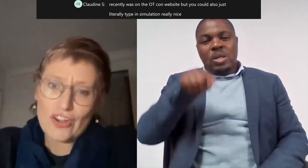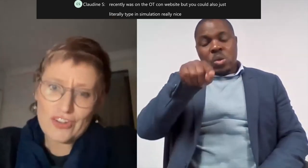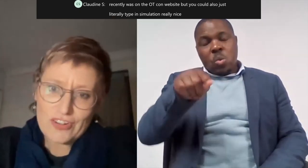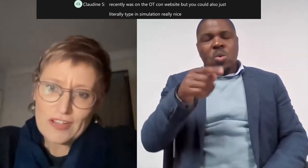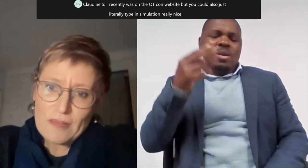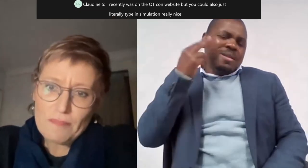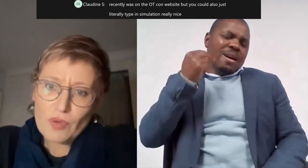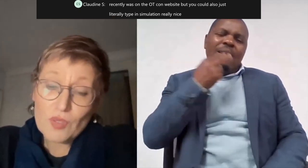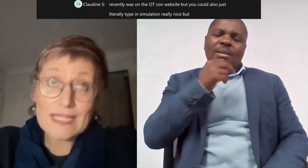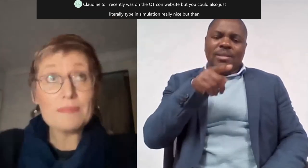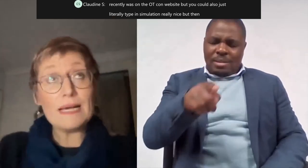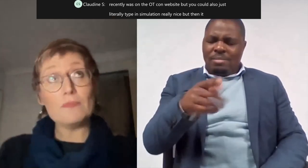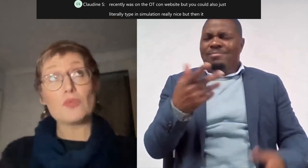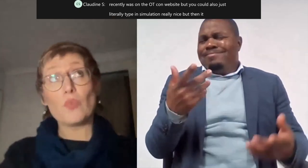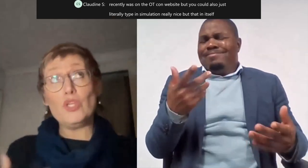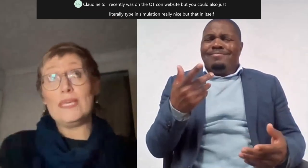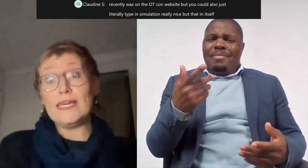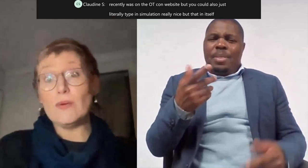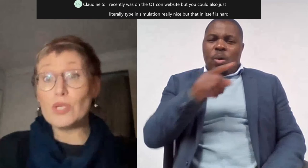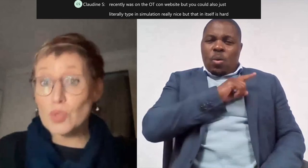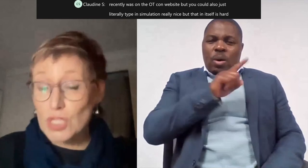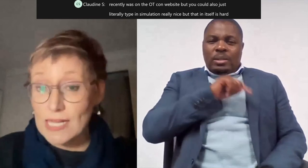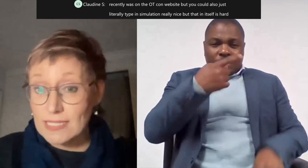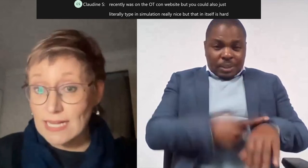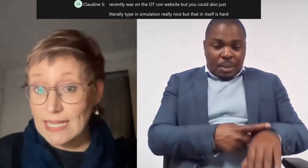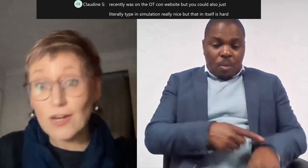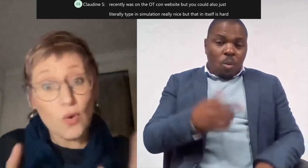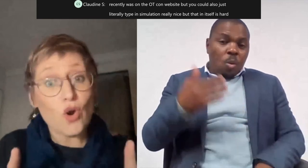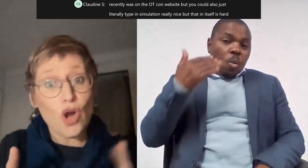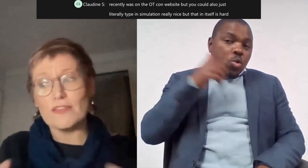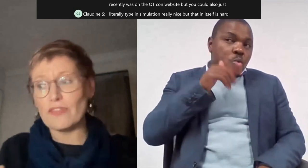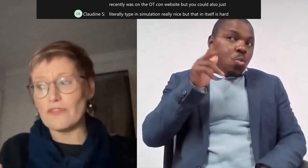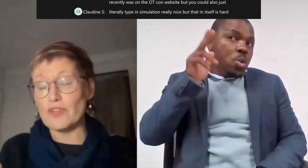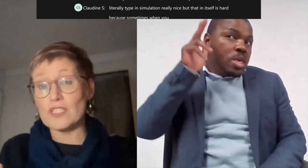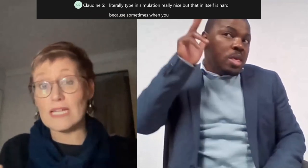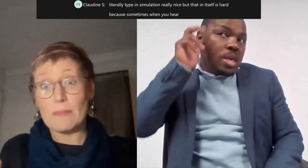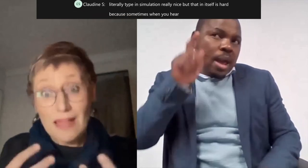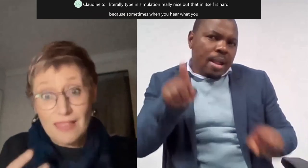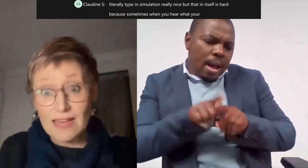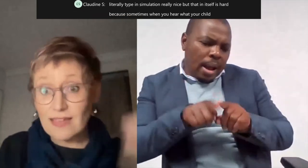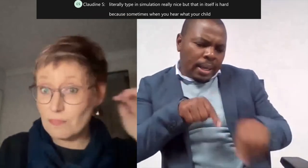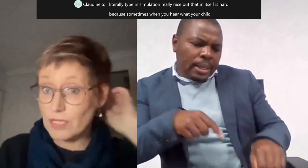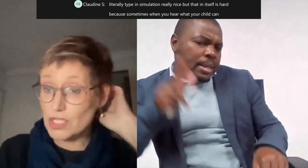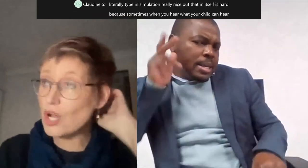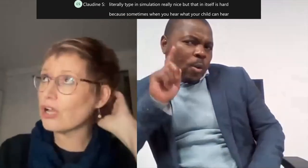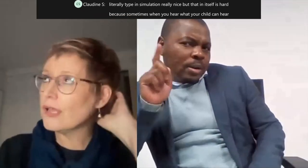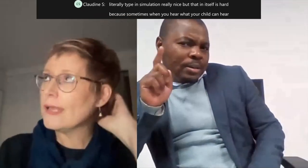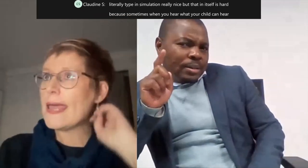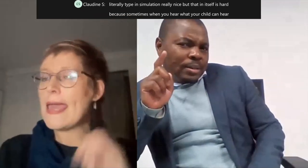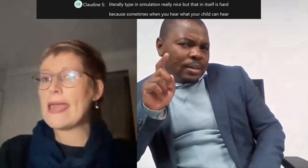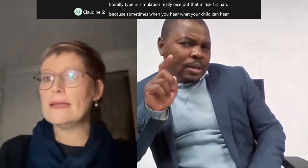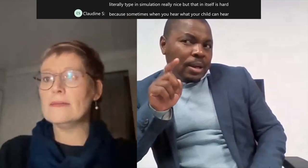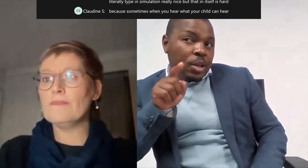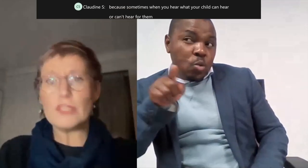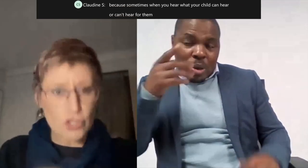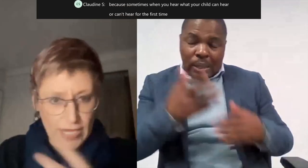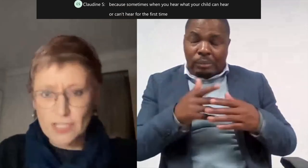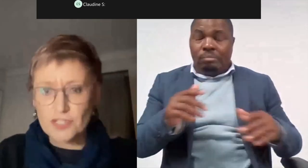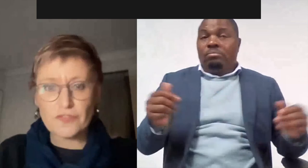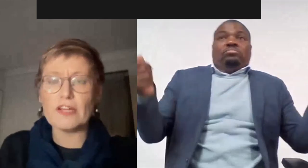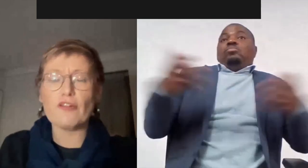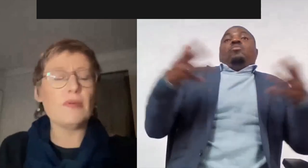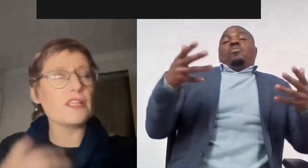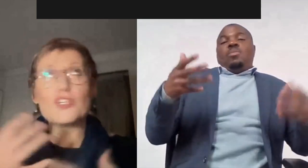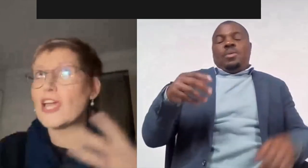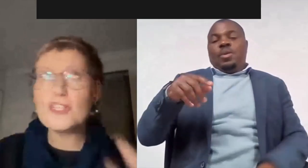in itself is hard, because sometimes when you hear what your child can hear or can't hear for the first time, that can be a shock. And